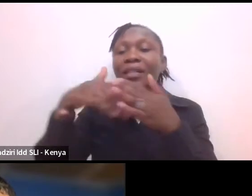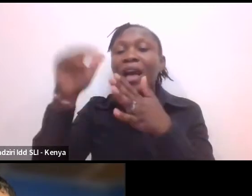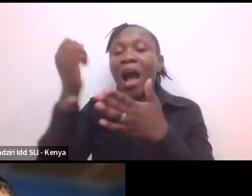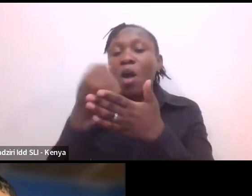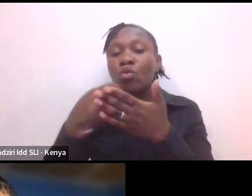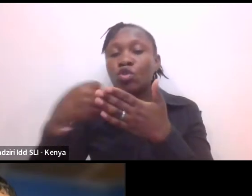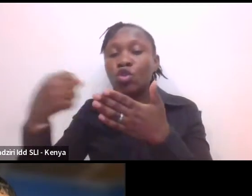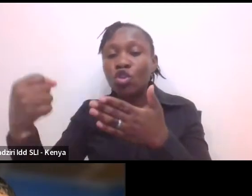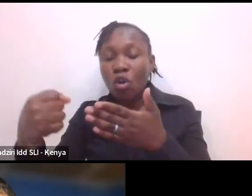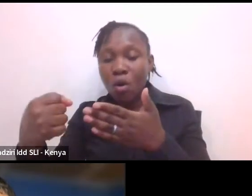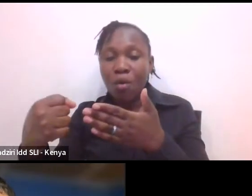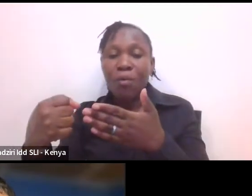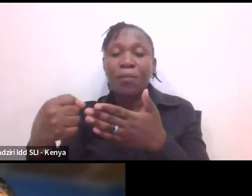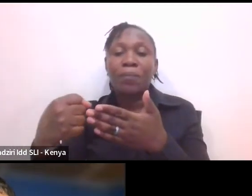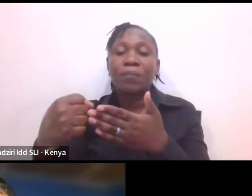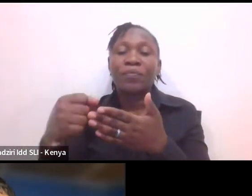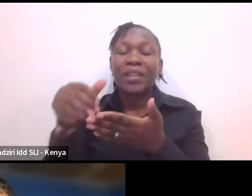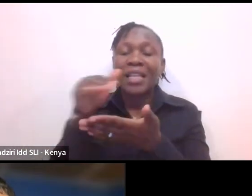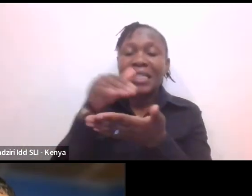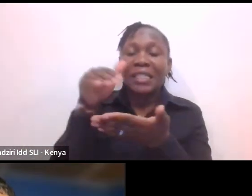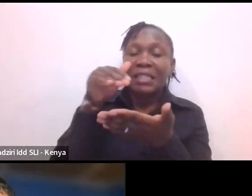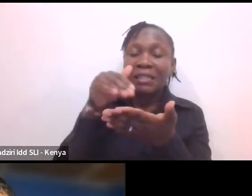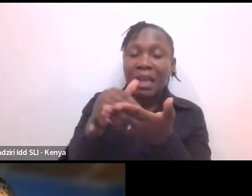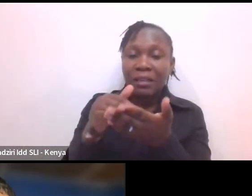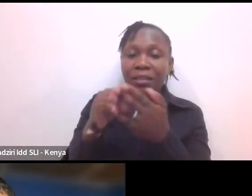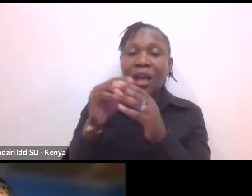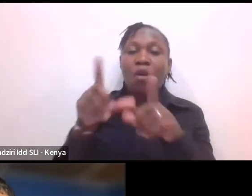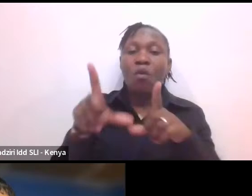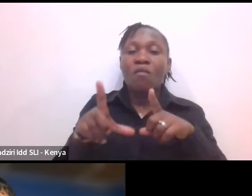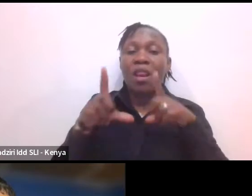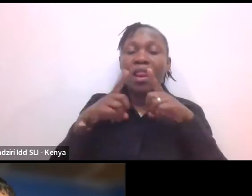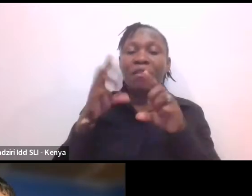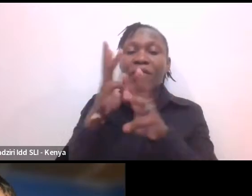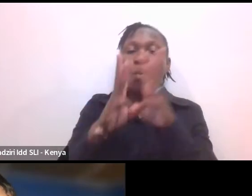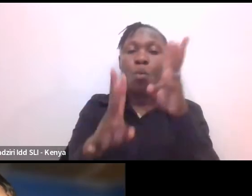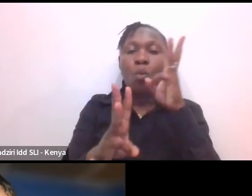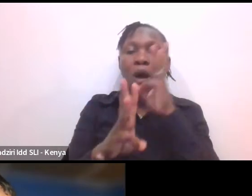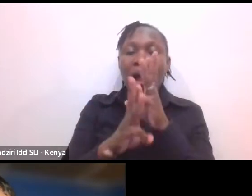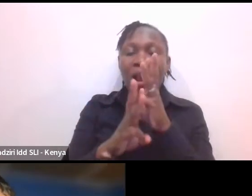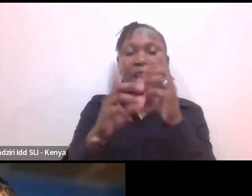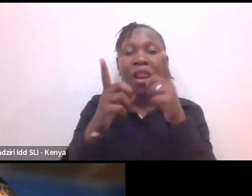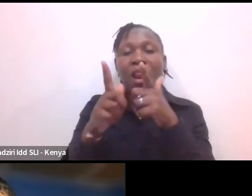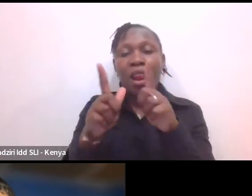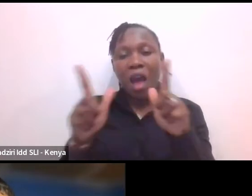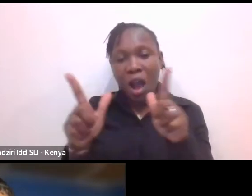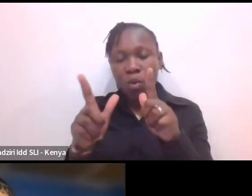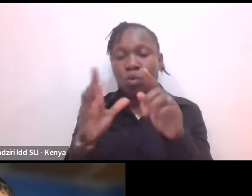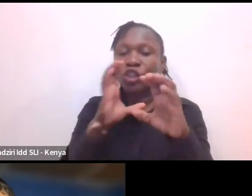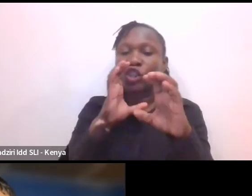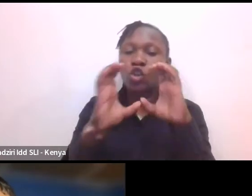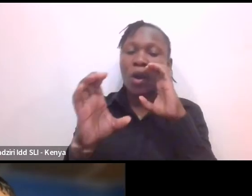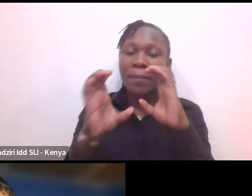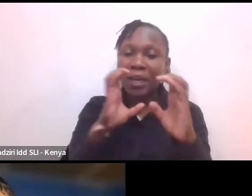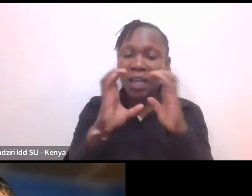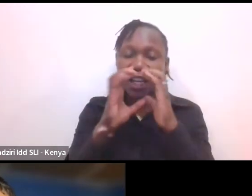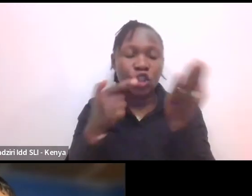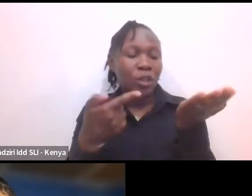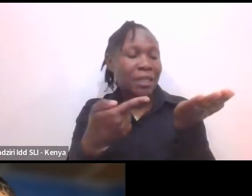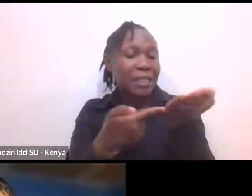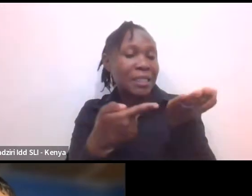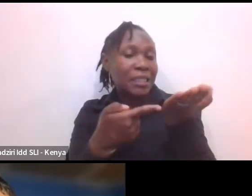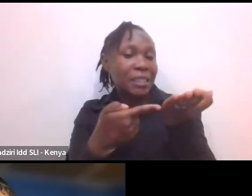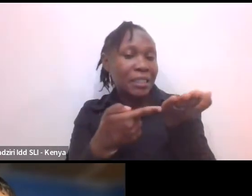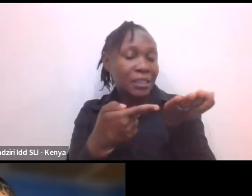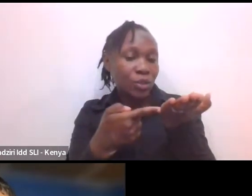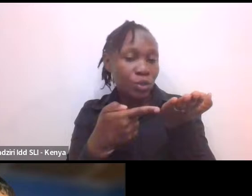the centrality of language and communication, on the engulfing digital universe that's coming towards us,